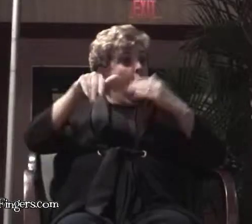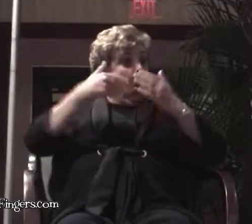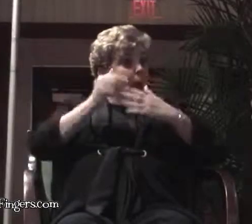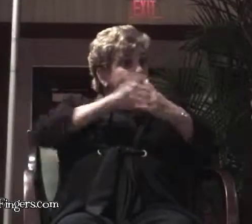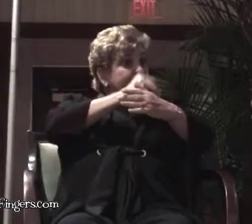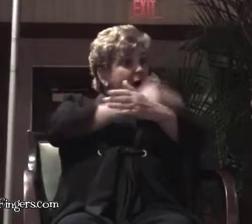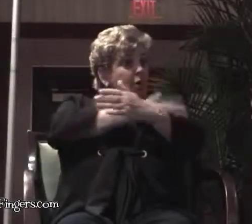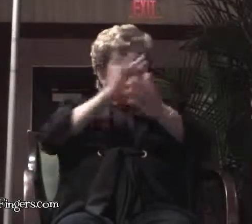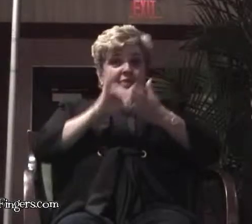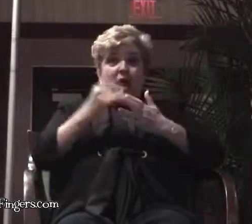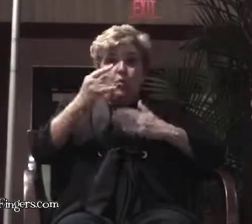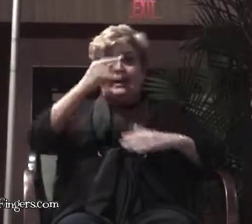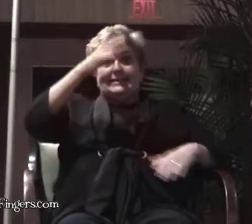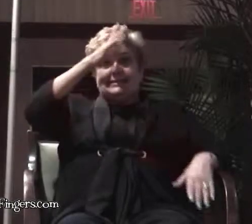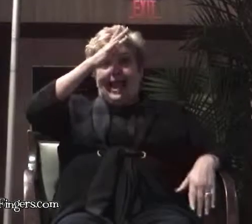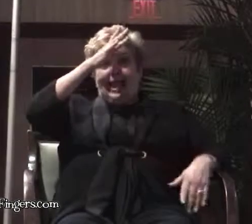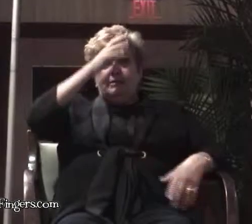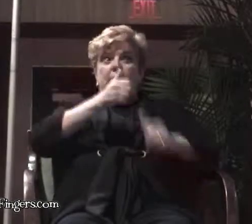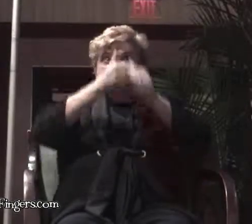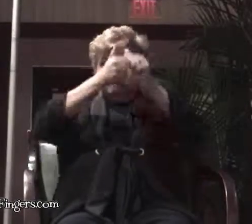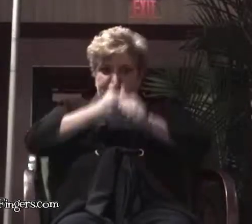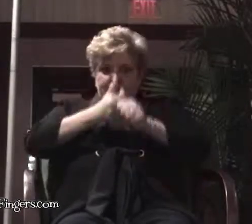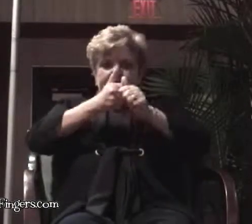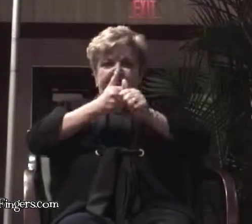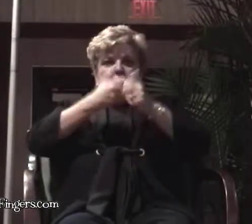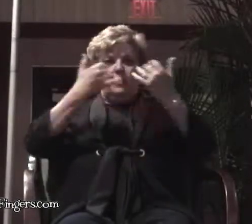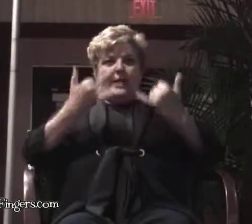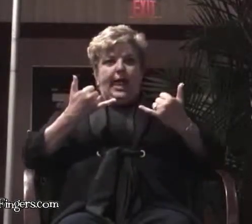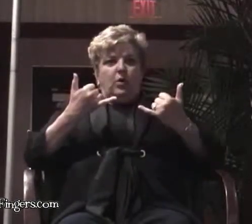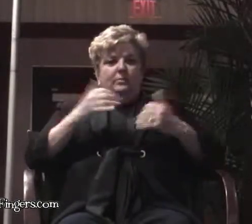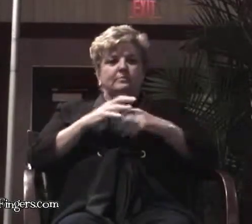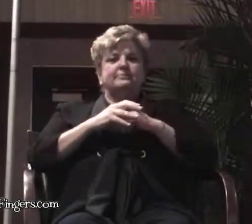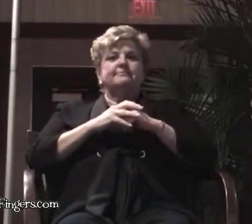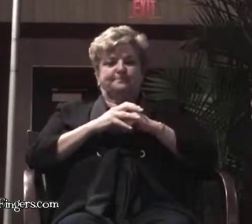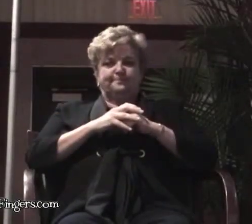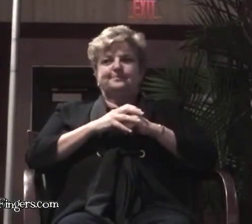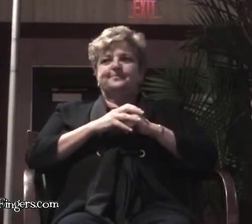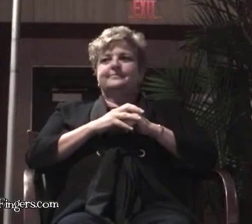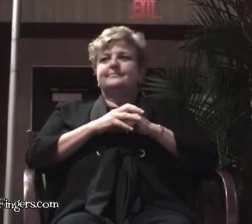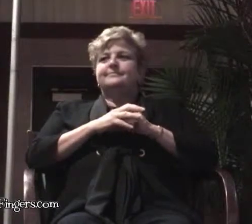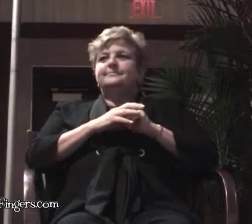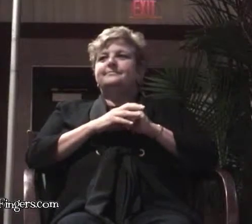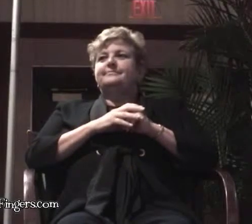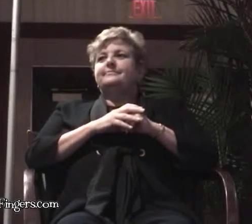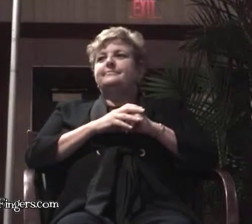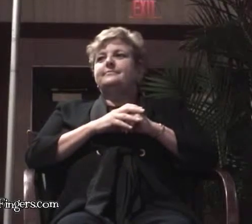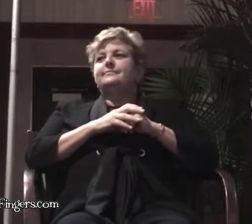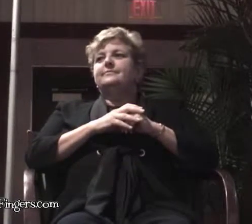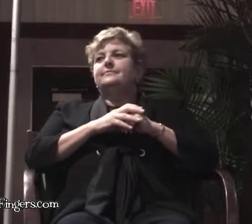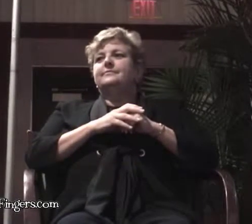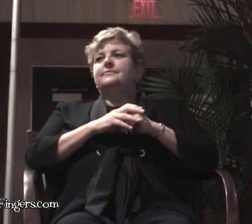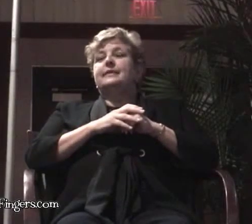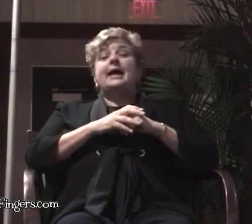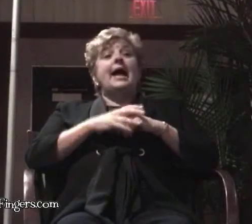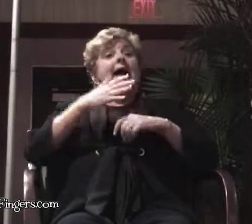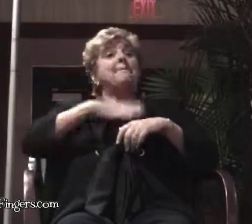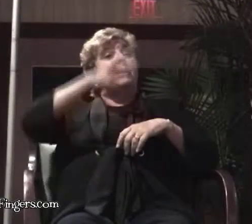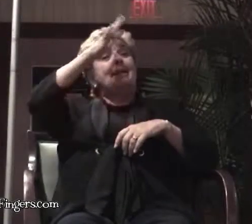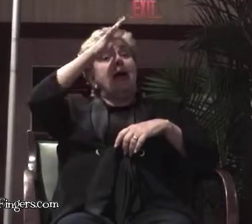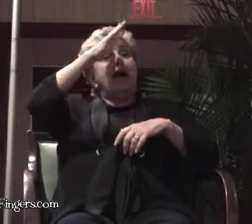now. If you don't mind, there's that old baby. So, he was a motorcycle cop for a lot